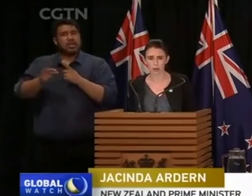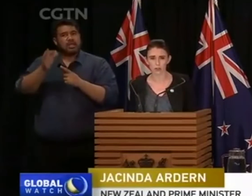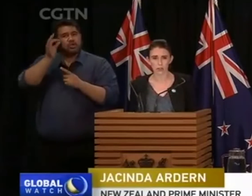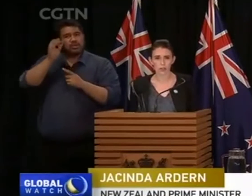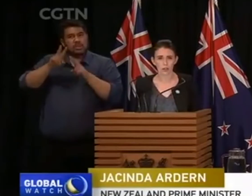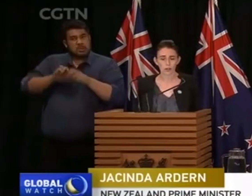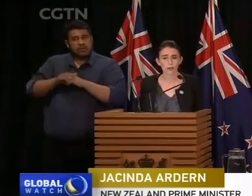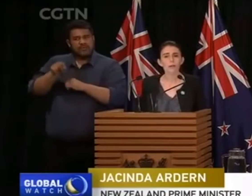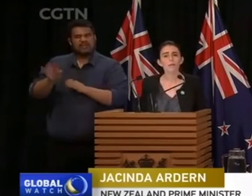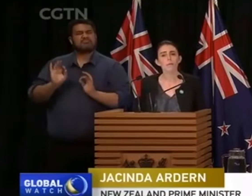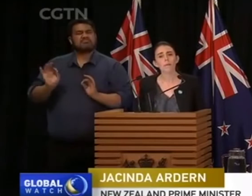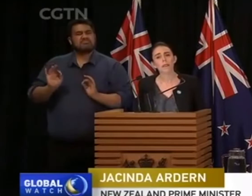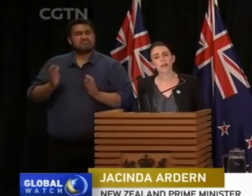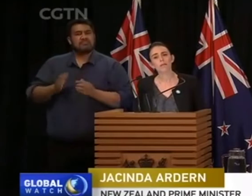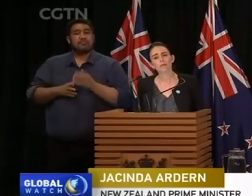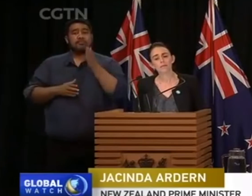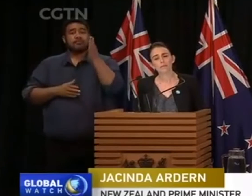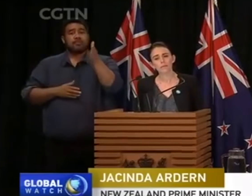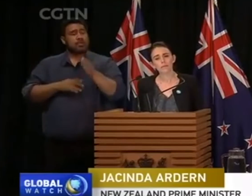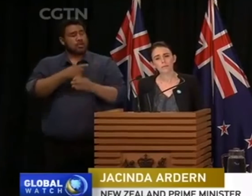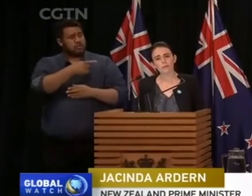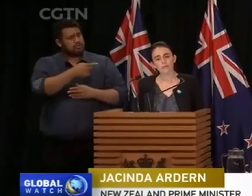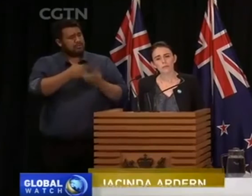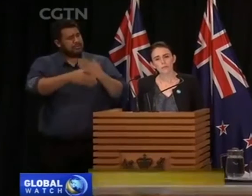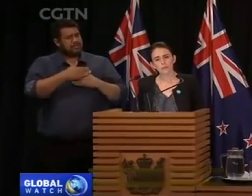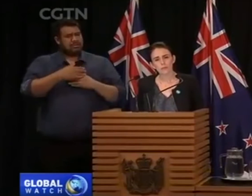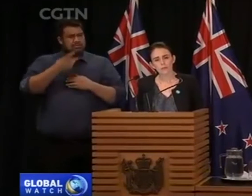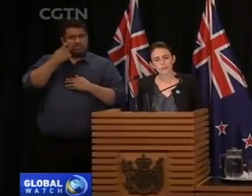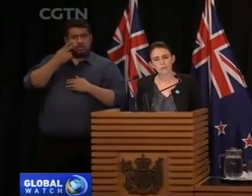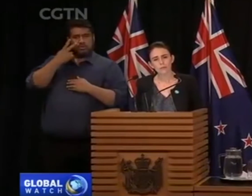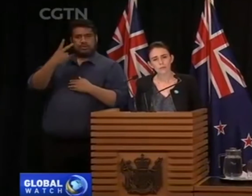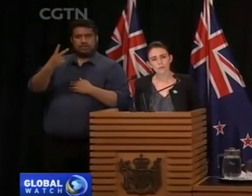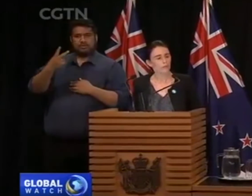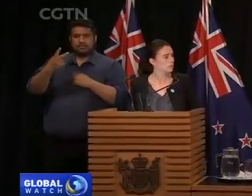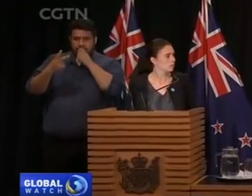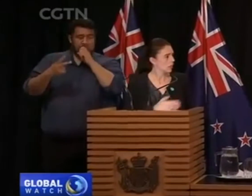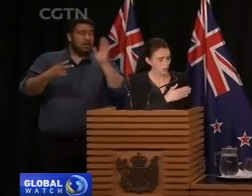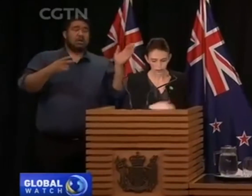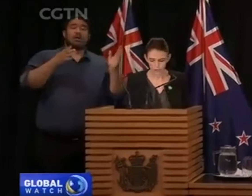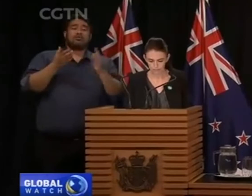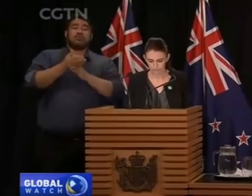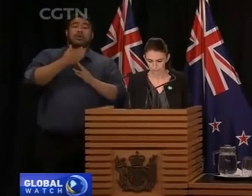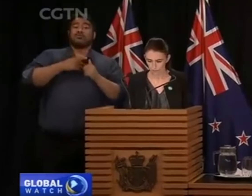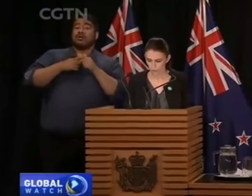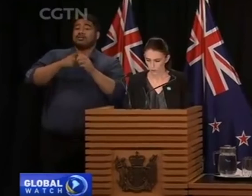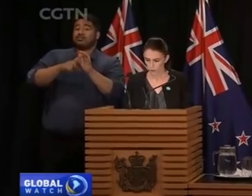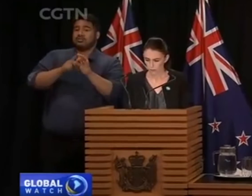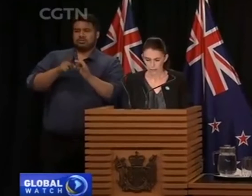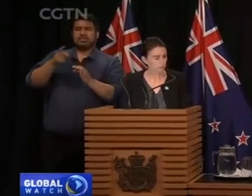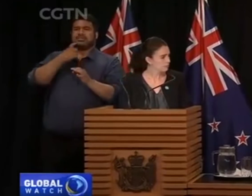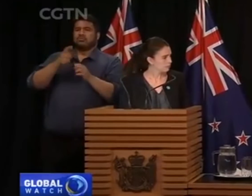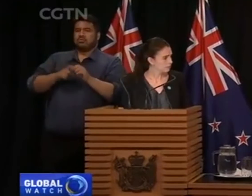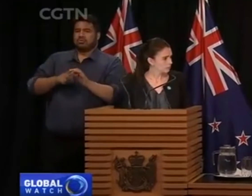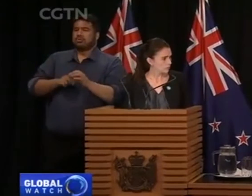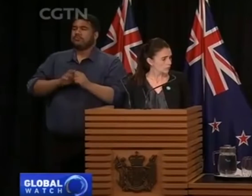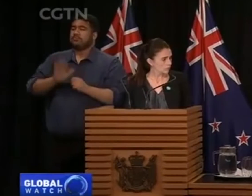best of my knowledge. So what can you tell us about the spike in violent and... Can I just answer that question then? Yeah, go ahead. It was rather serious.